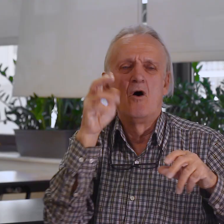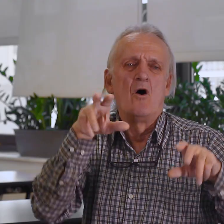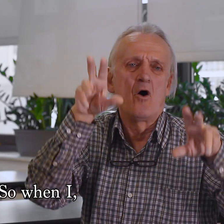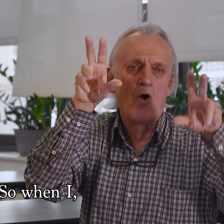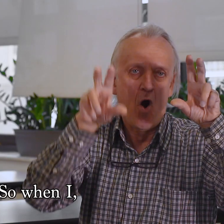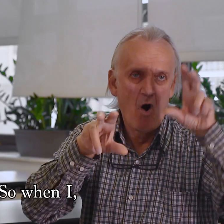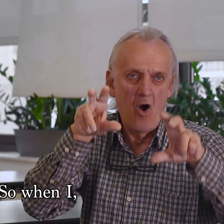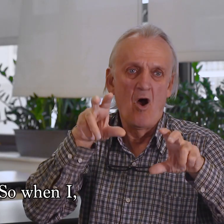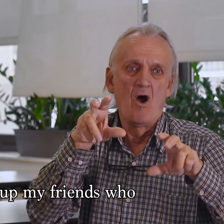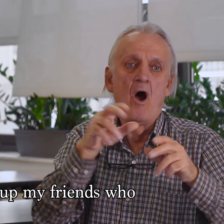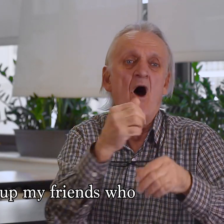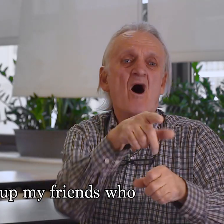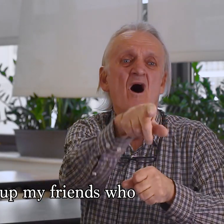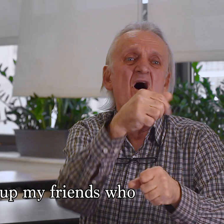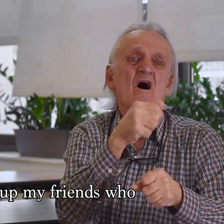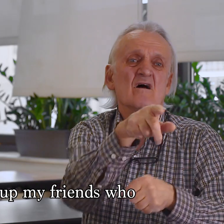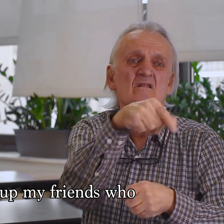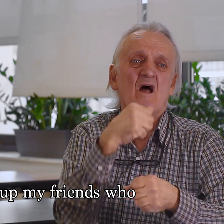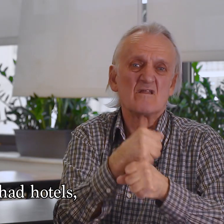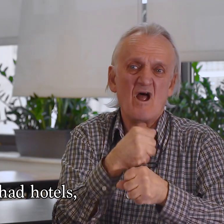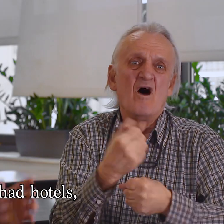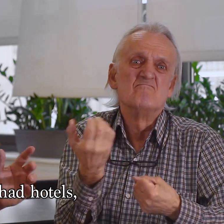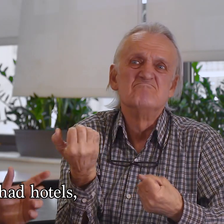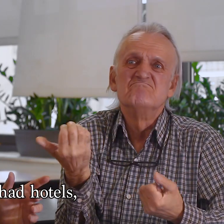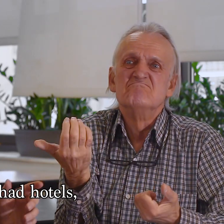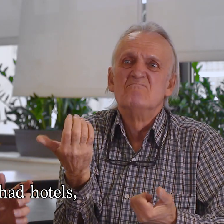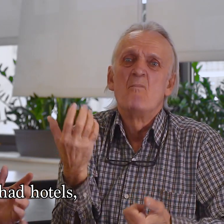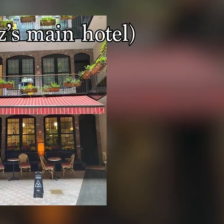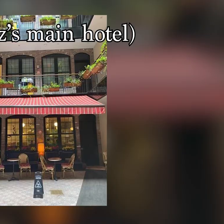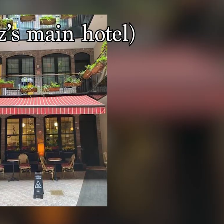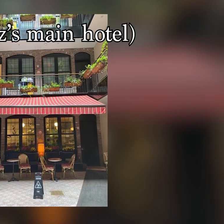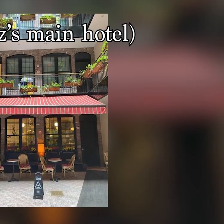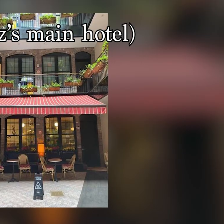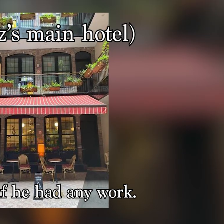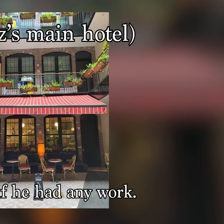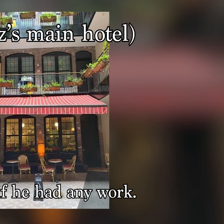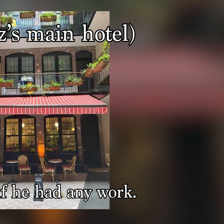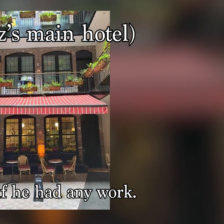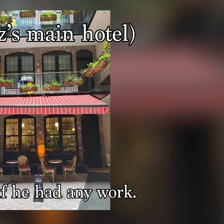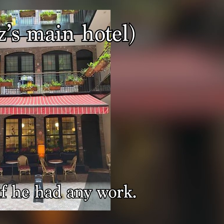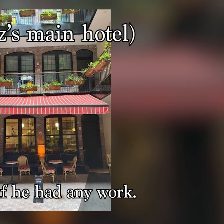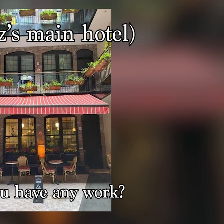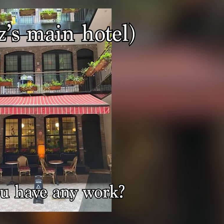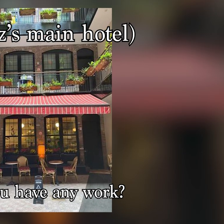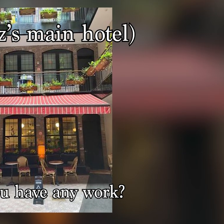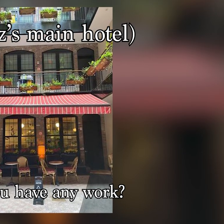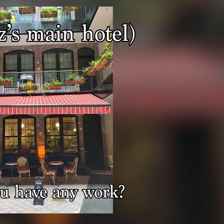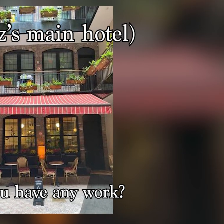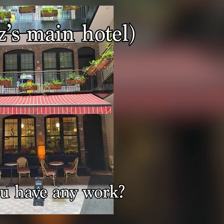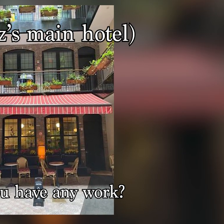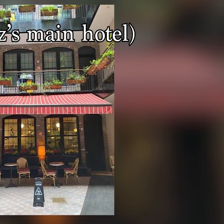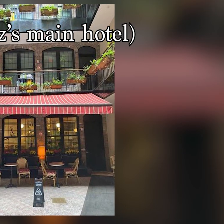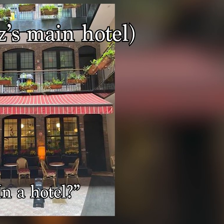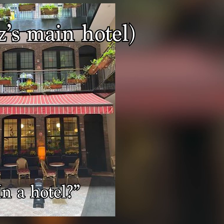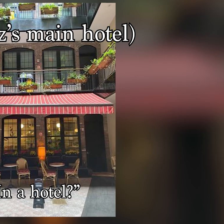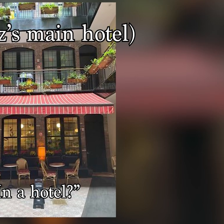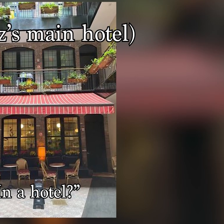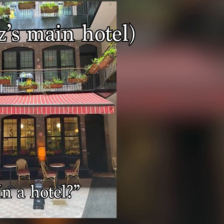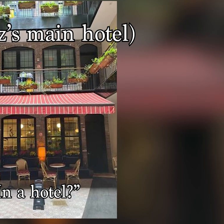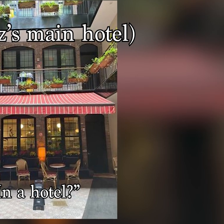So when I called up my friends who had hotels, I asked if you had any work. Do you have any work? And in a hotel,